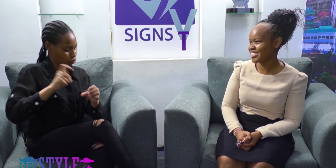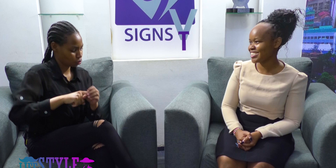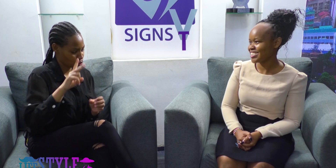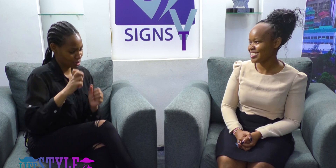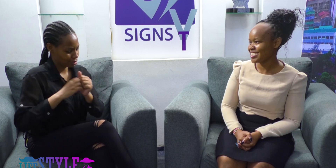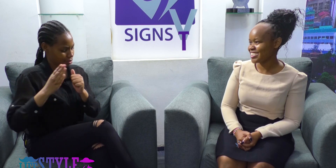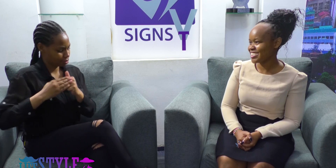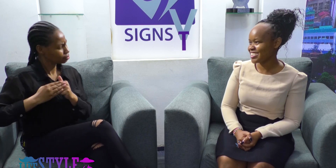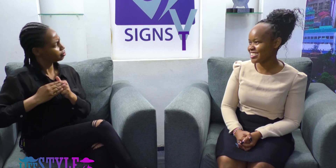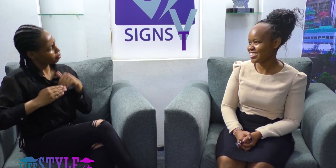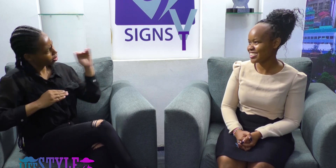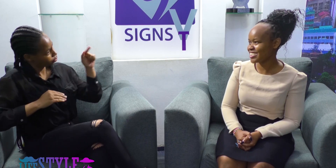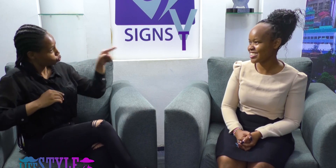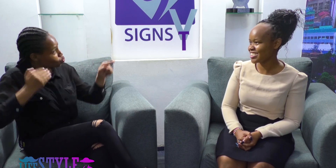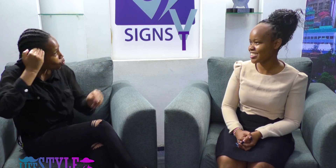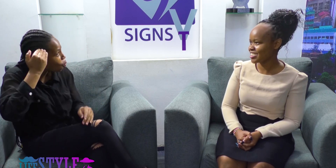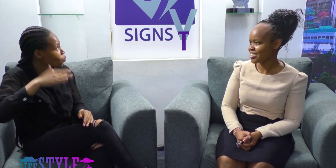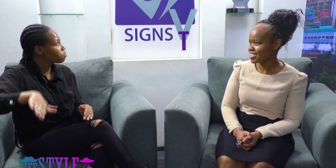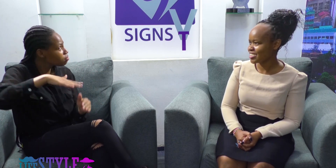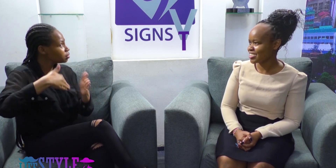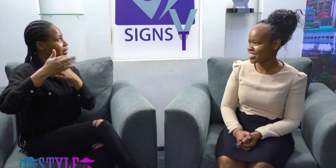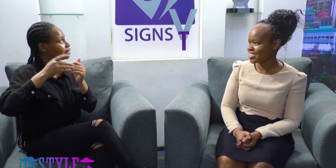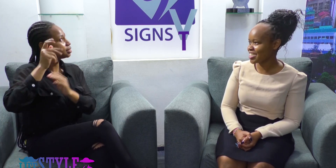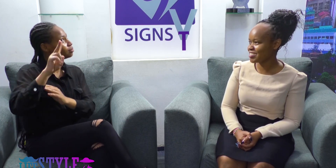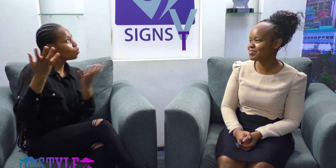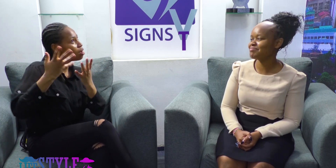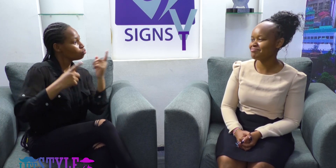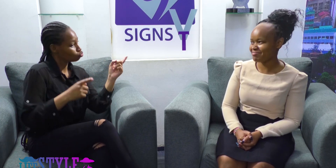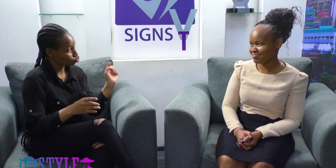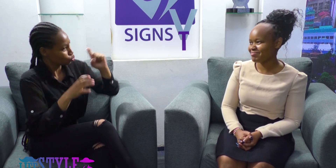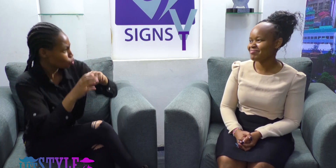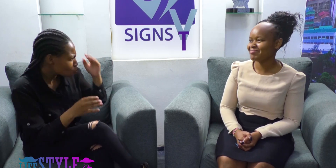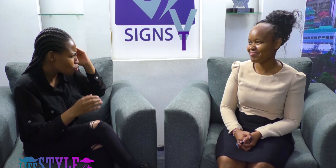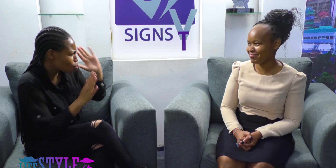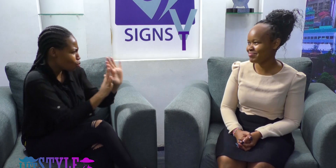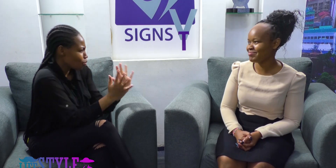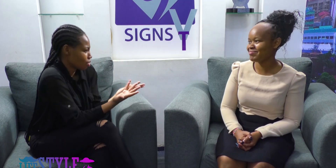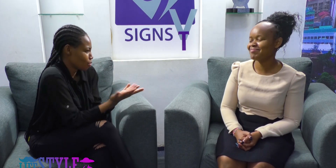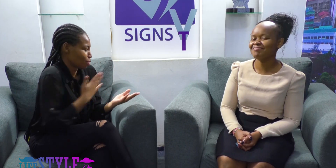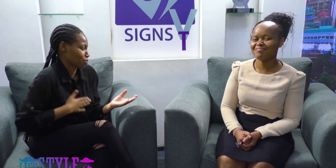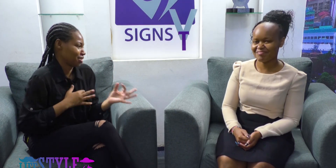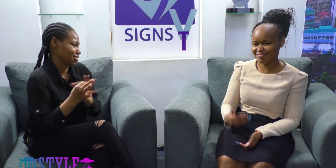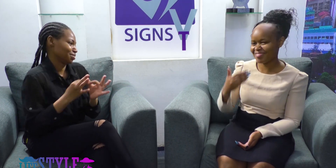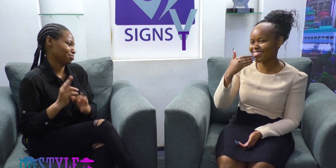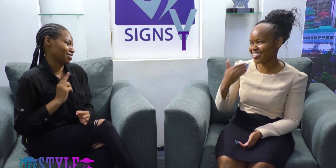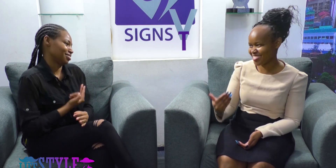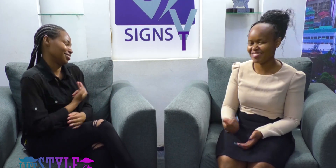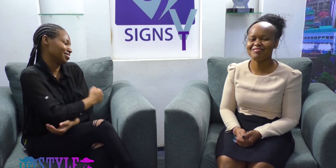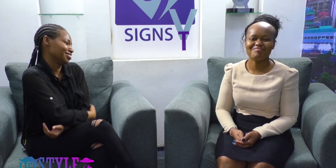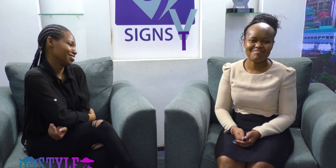nice. You joined Science TV 2019, right? Did you know Science TV prior to you joining Science TV? So please